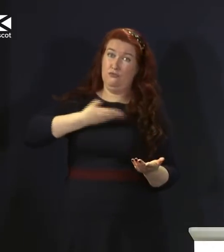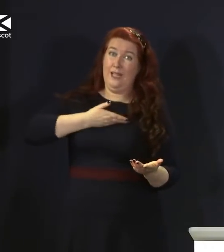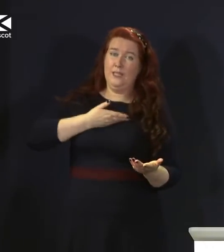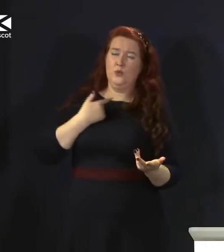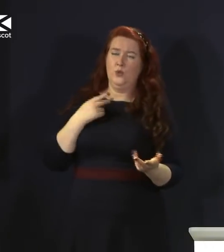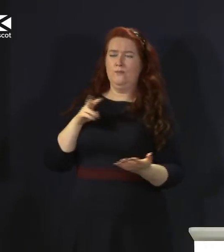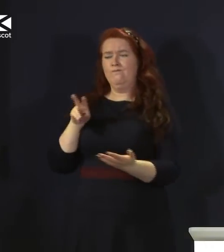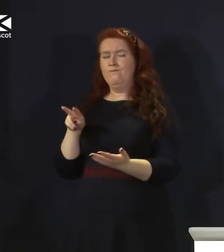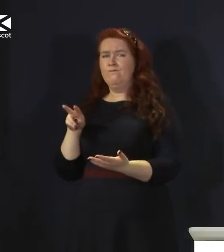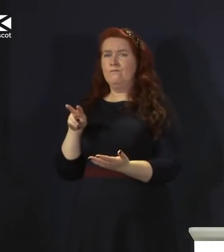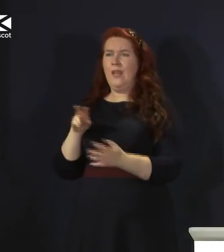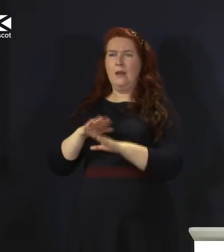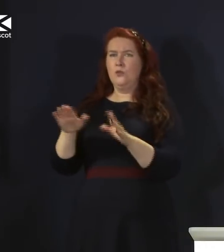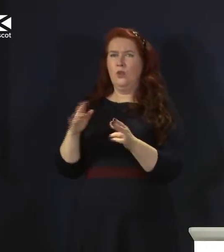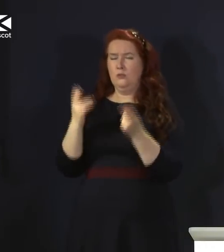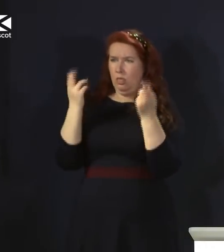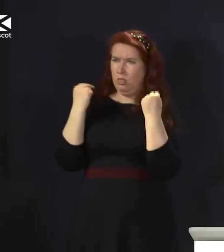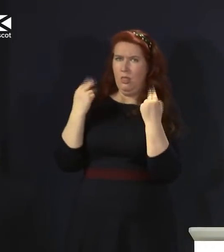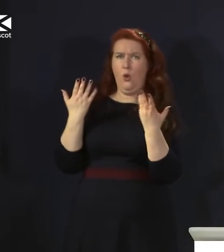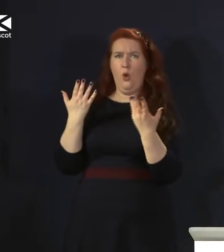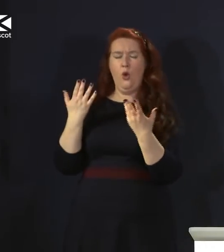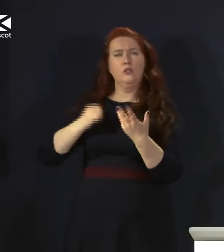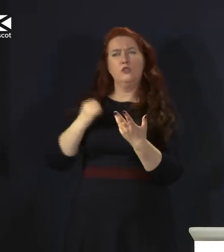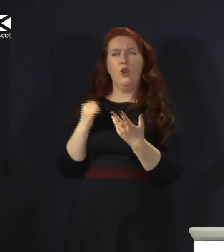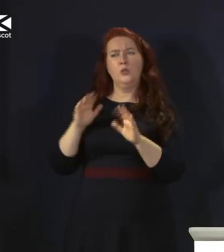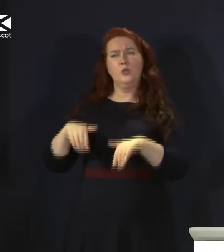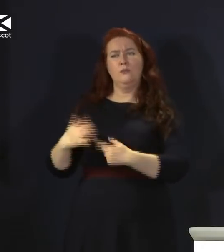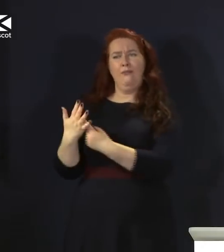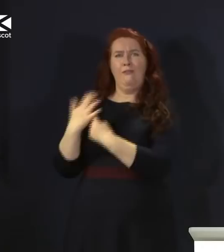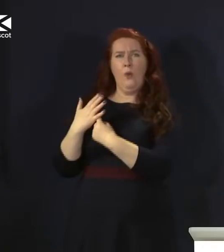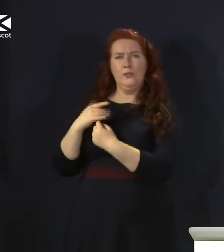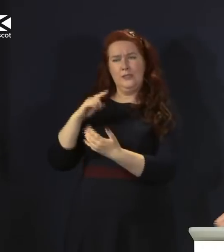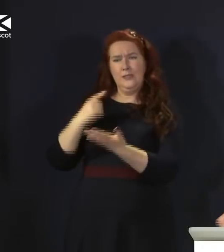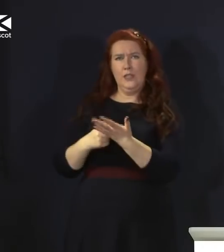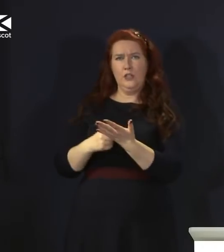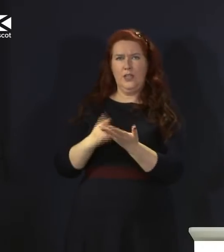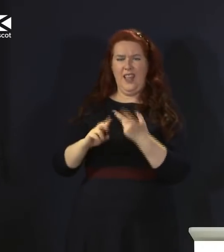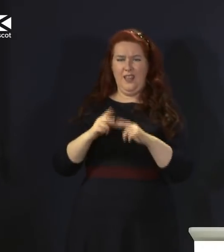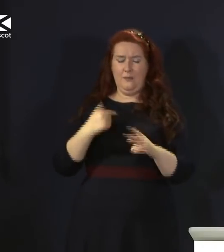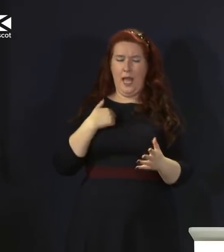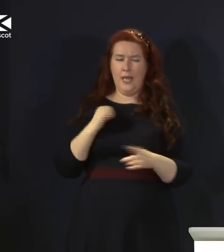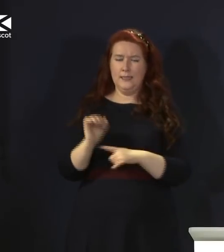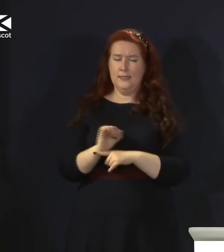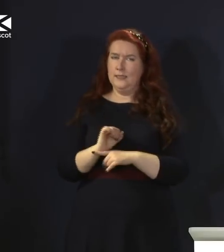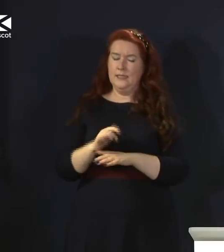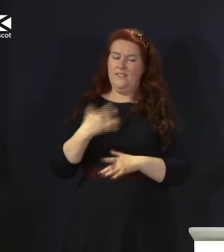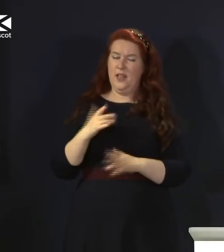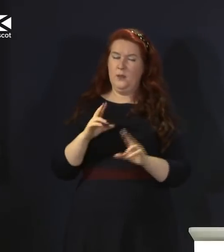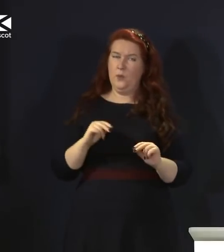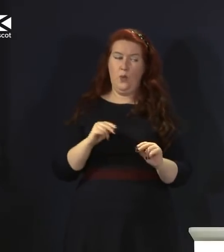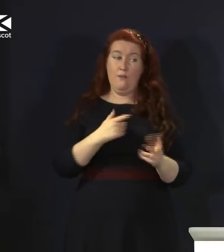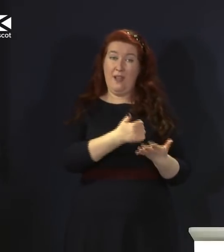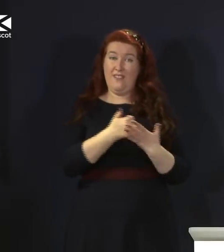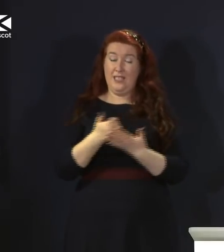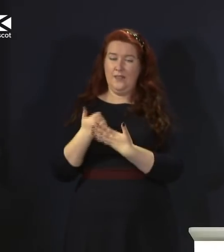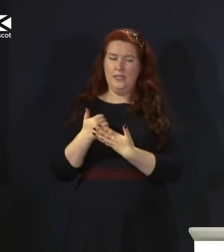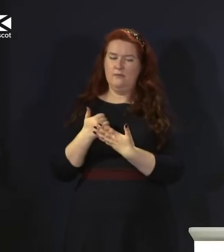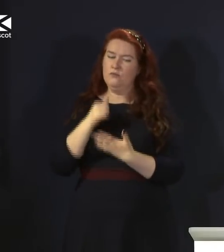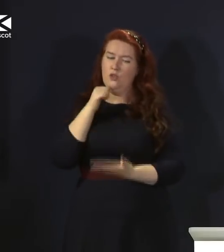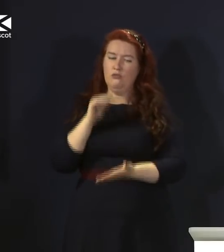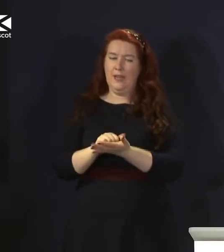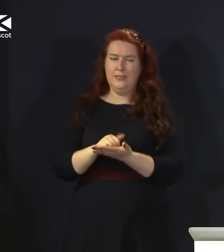to be forced, or not for Scotland not to be forced into decisions that, in my judgment, based on my clinical advice, would not be right